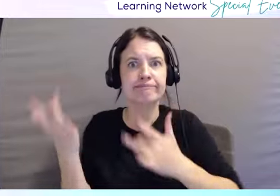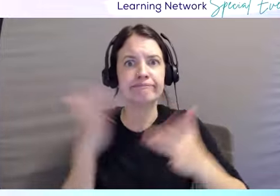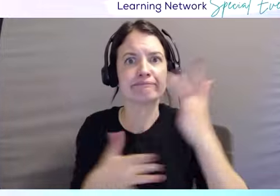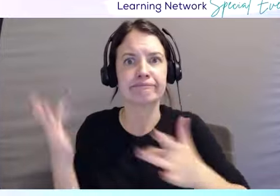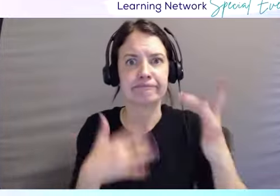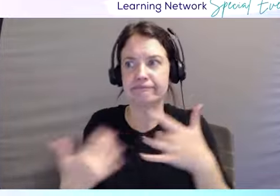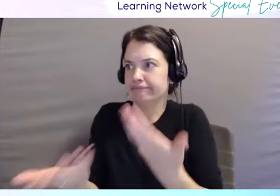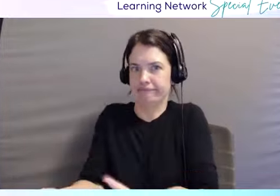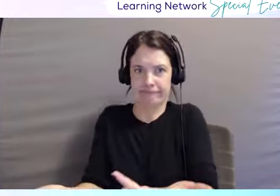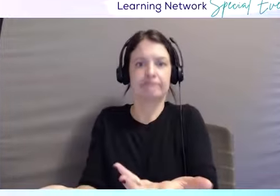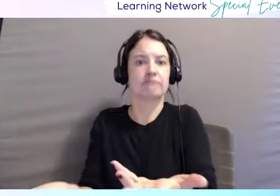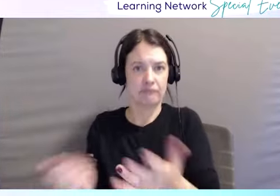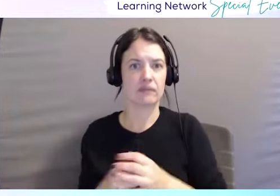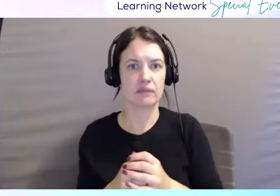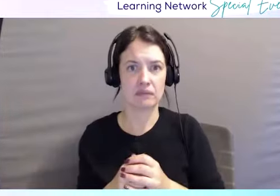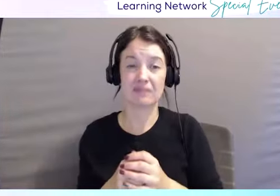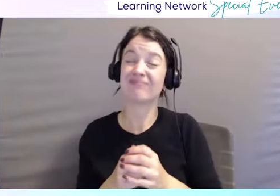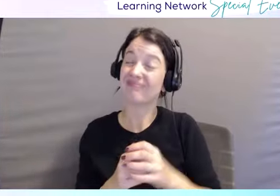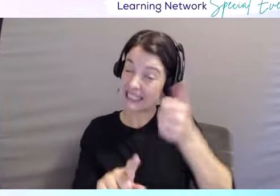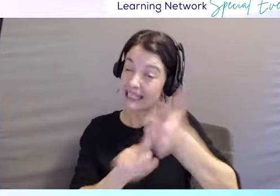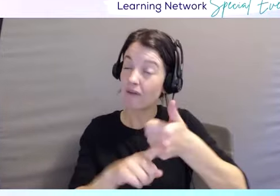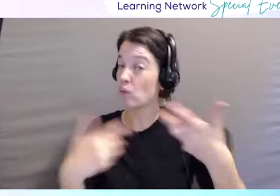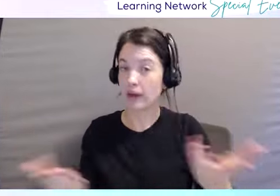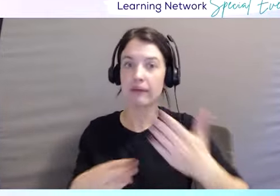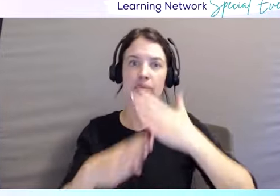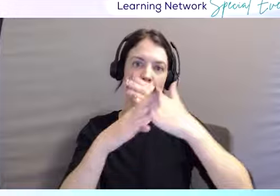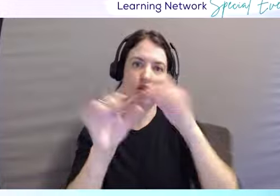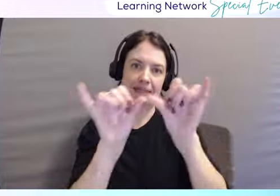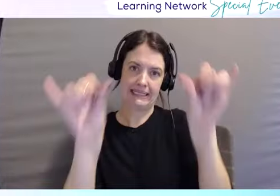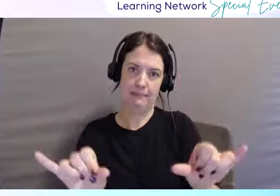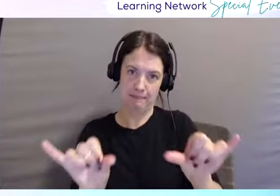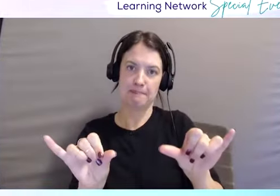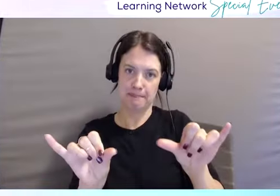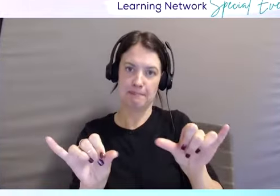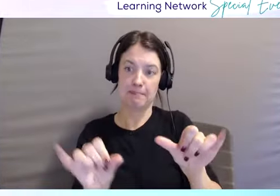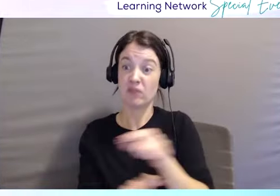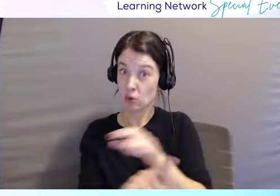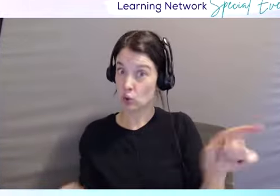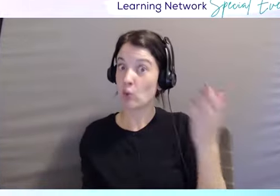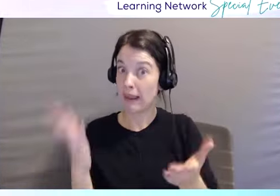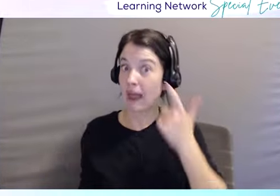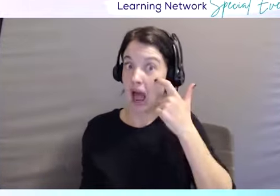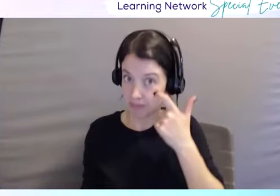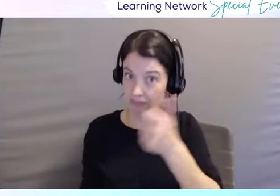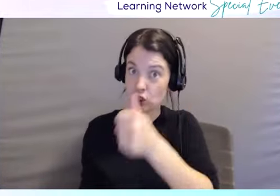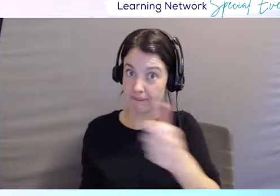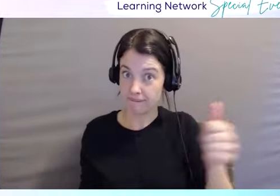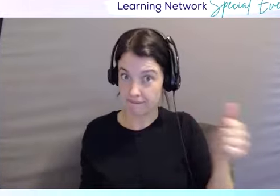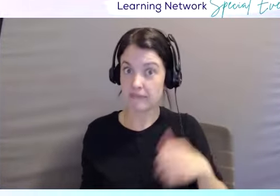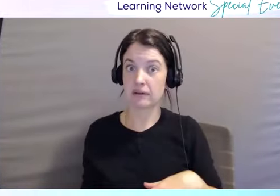these are systemic barriers that many of you may have helped women with. We need policy action here